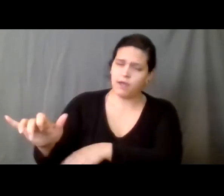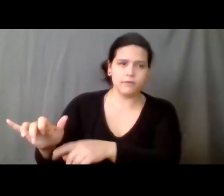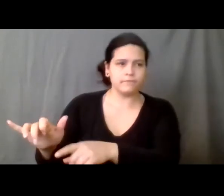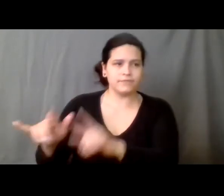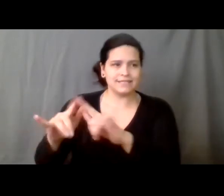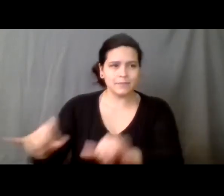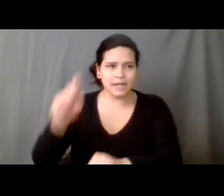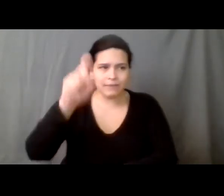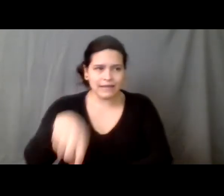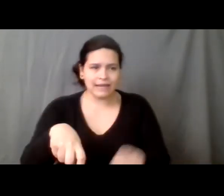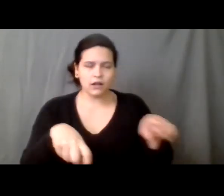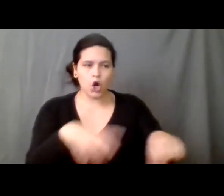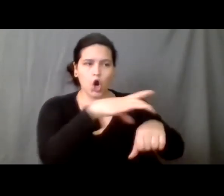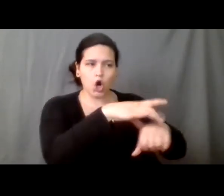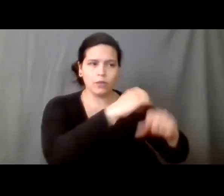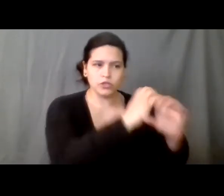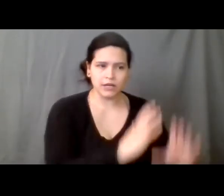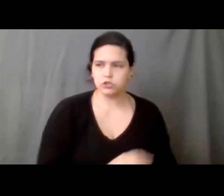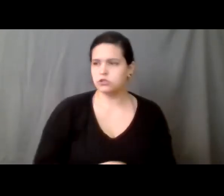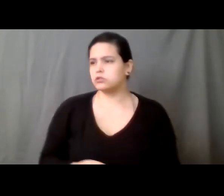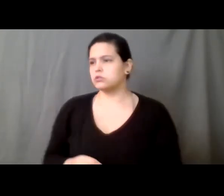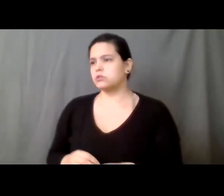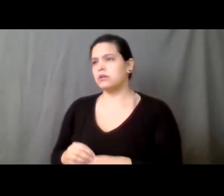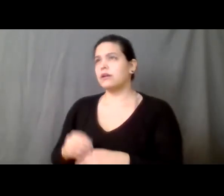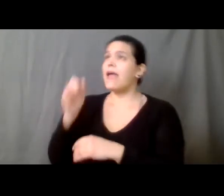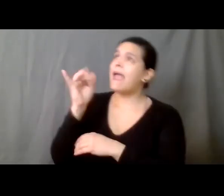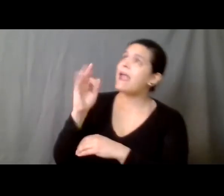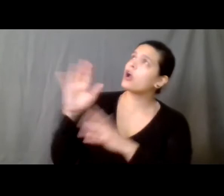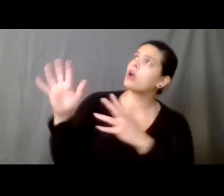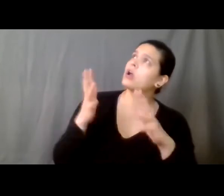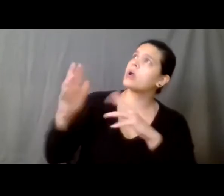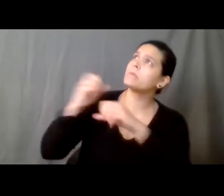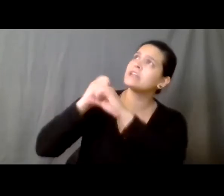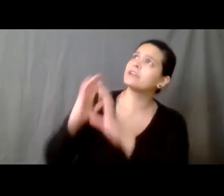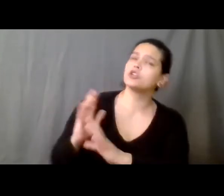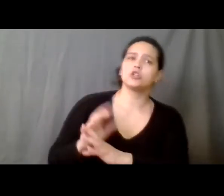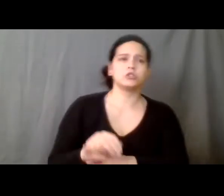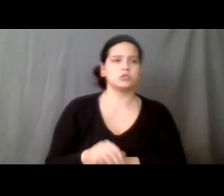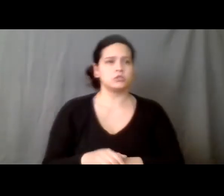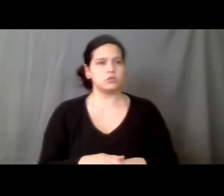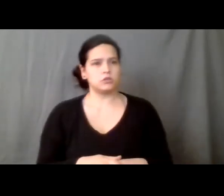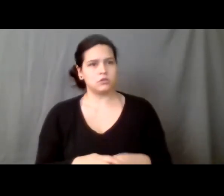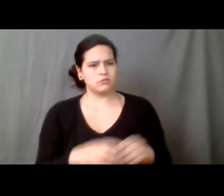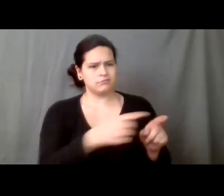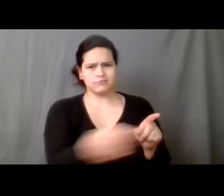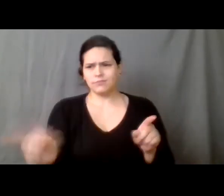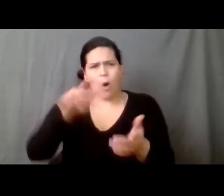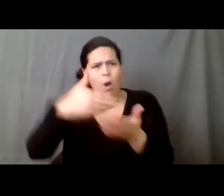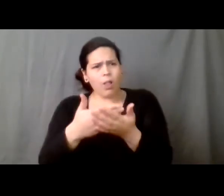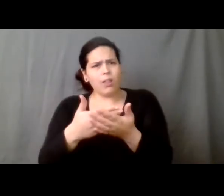need earth protectors. We need air protectors. We need to have people who realize that we have to